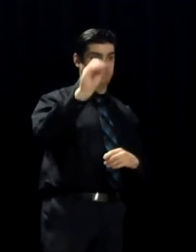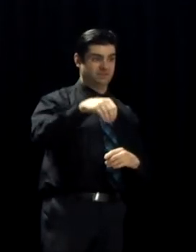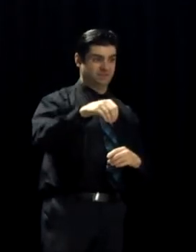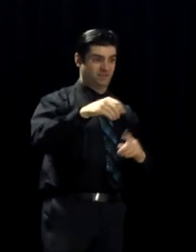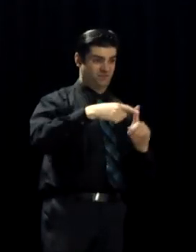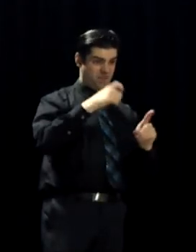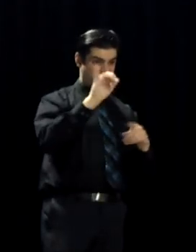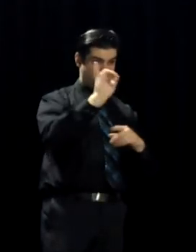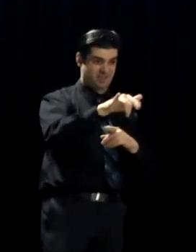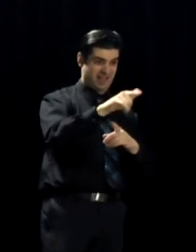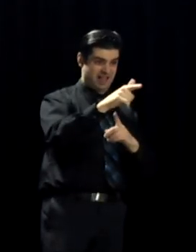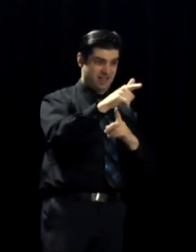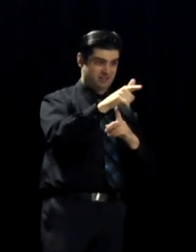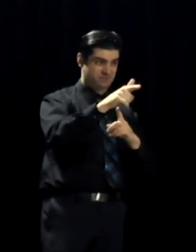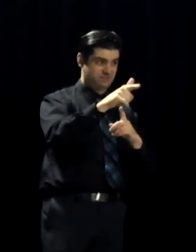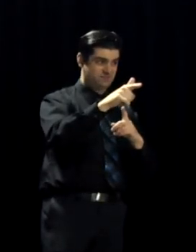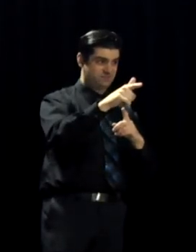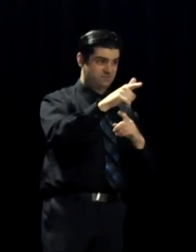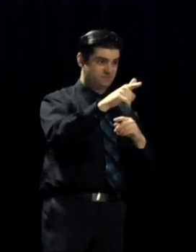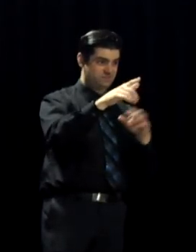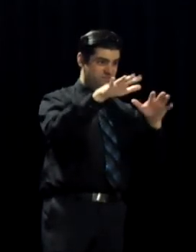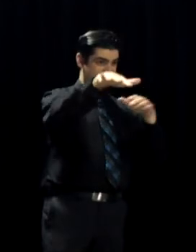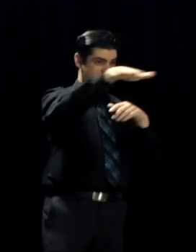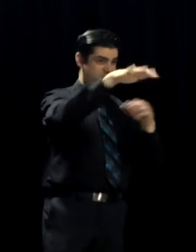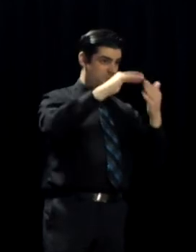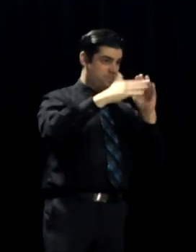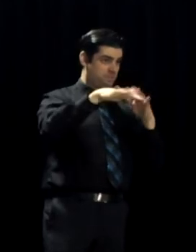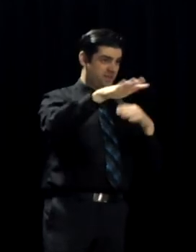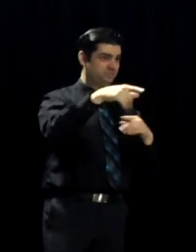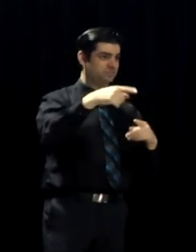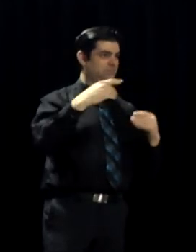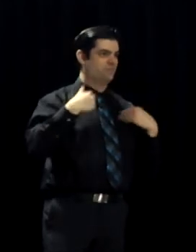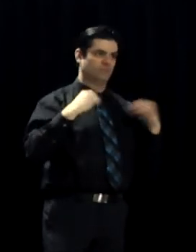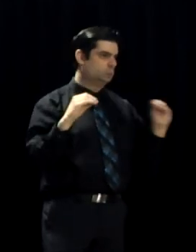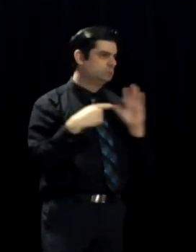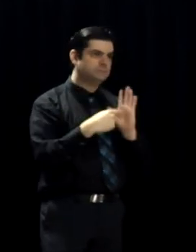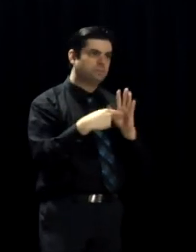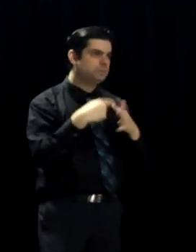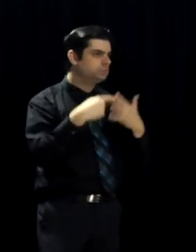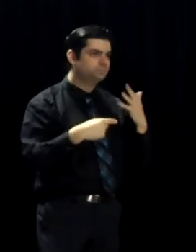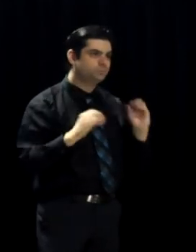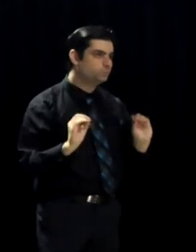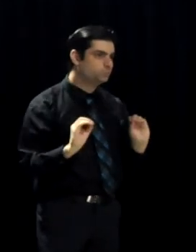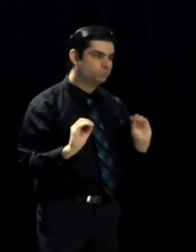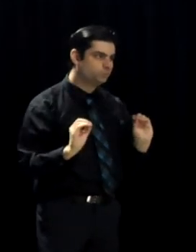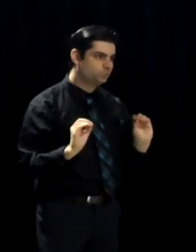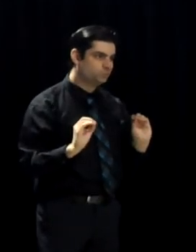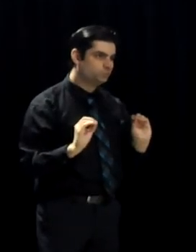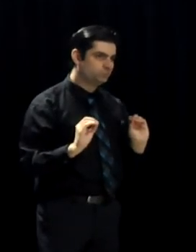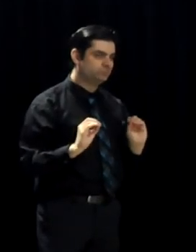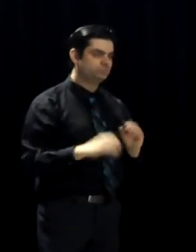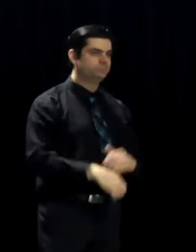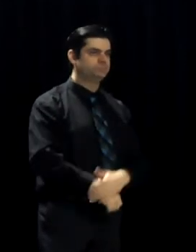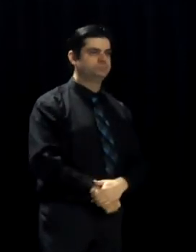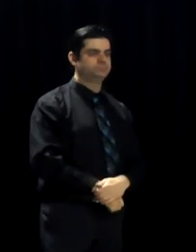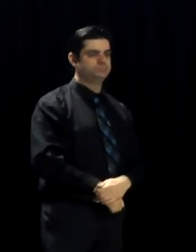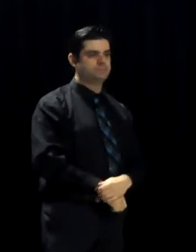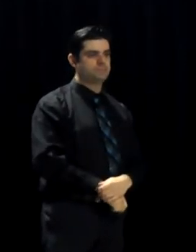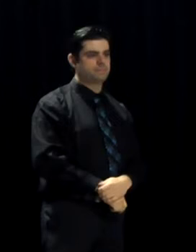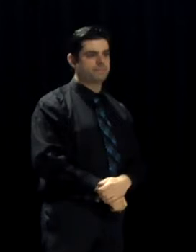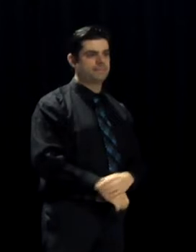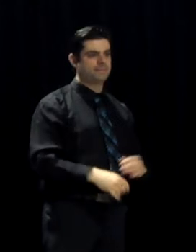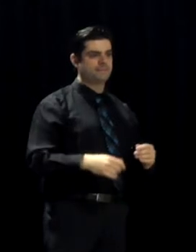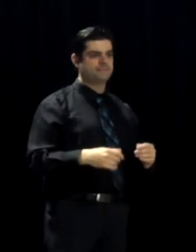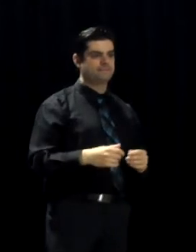type of testing we were doing. So we now have 1,927 people in isolation